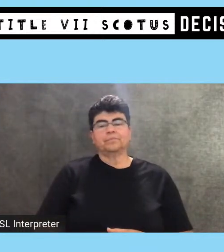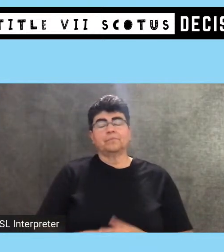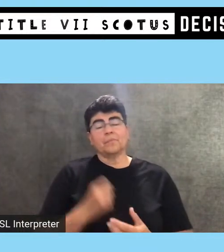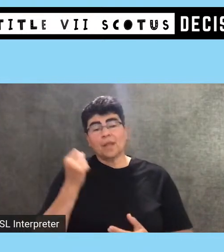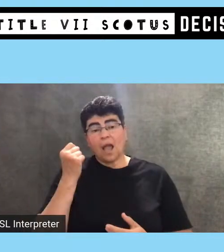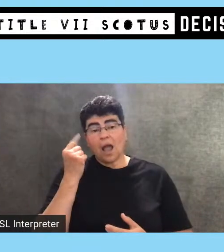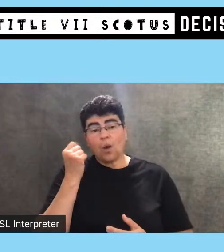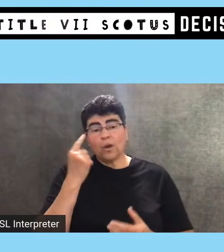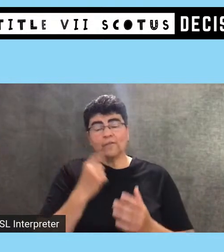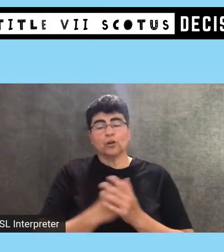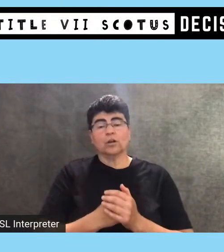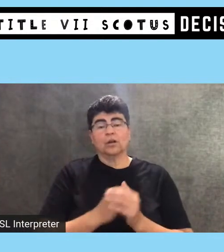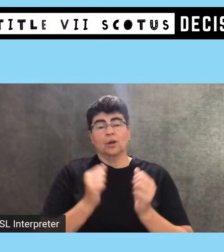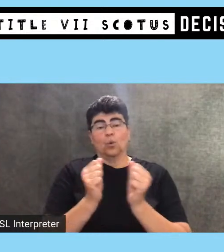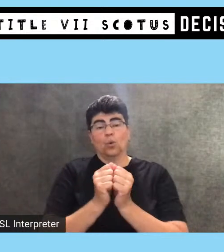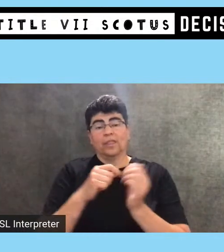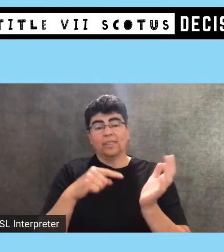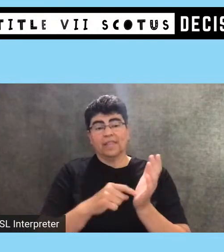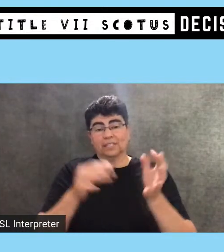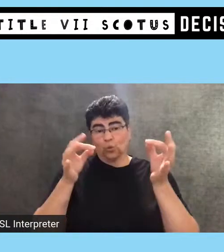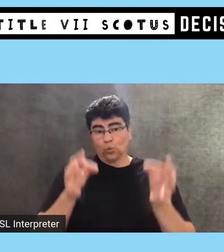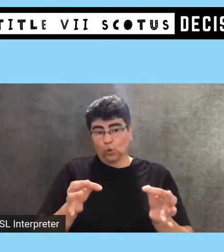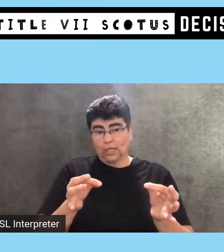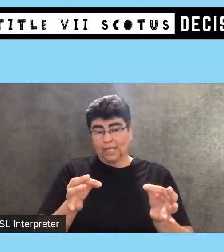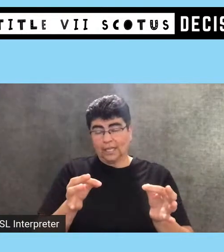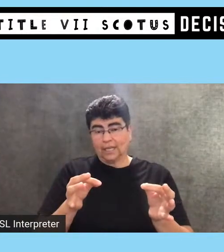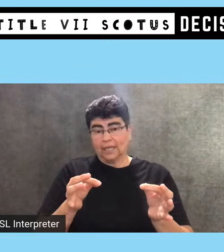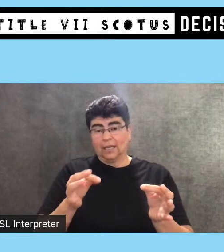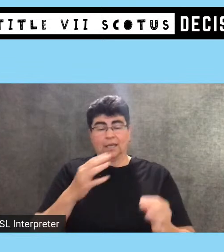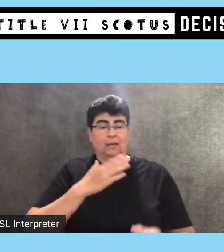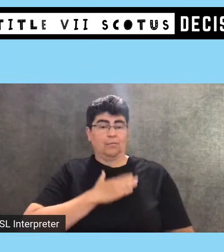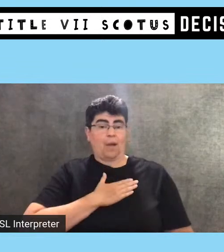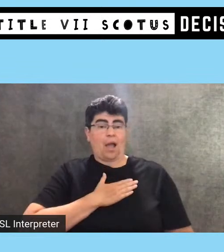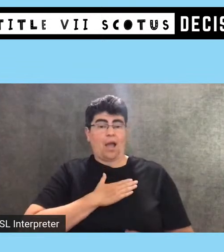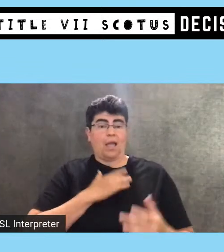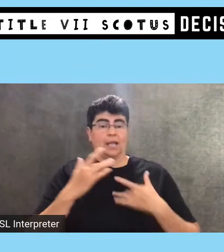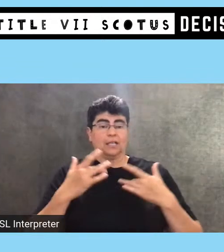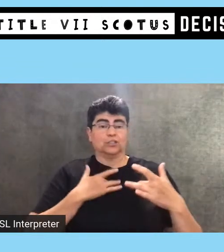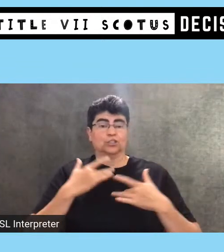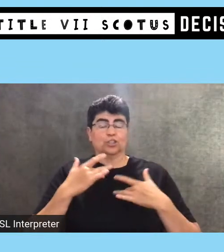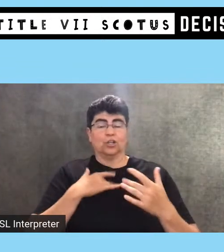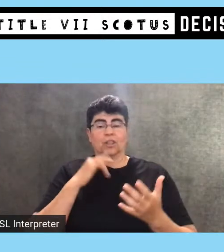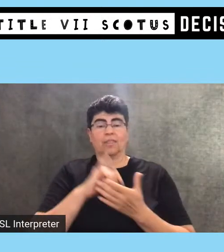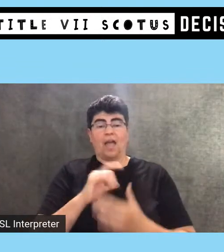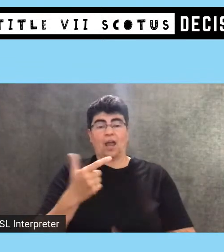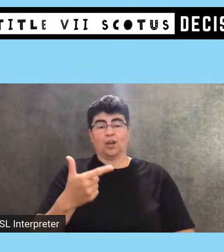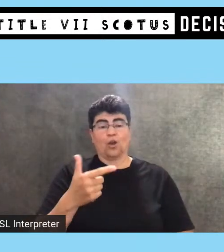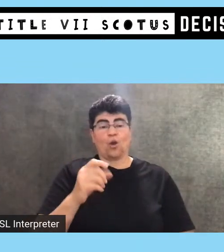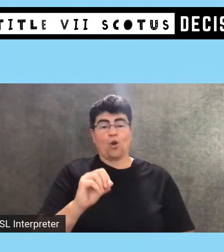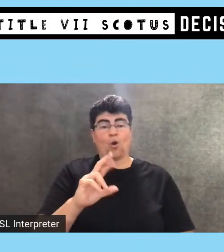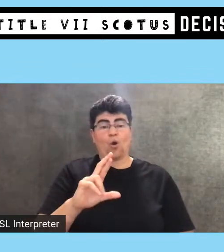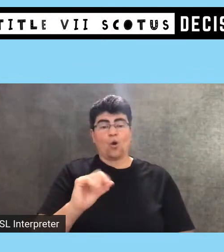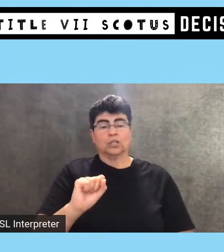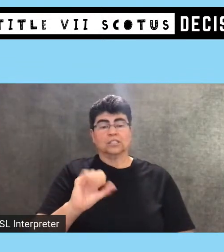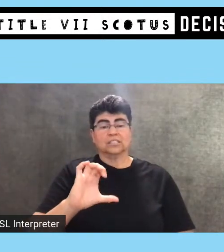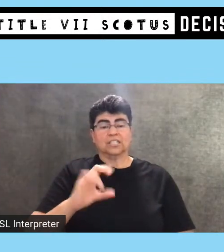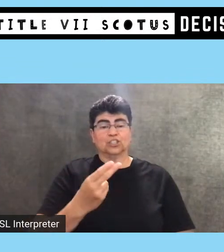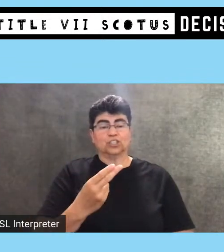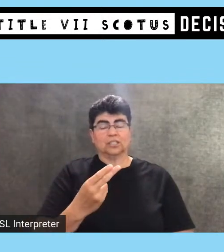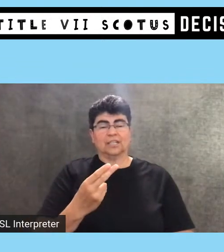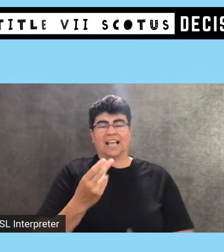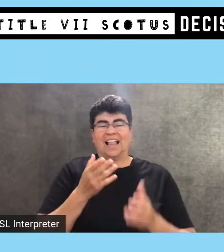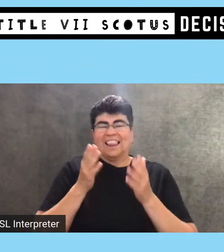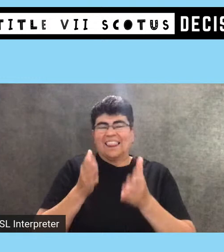However, with this ruling, my concern is that Gorsuch has left open a